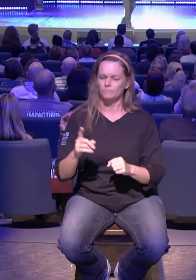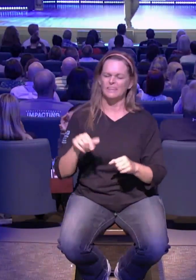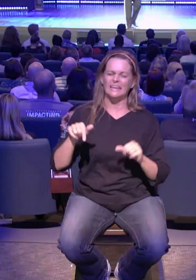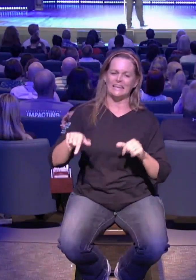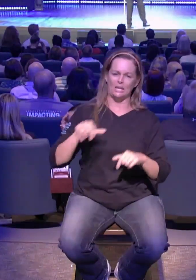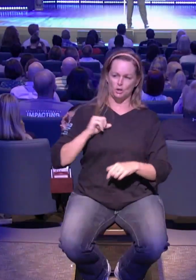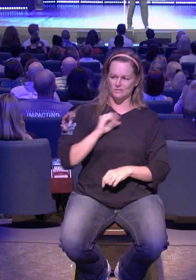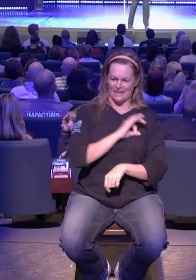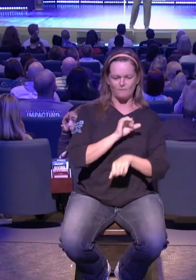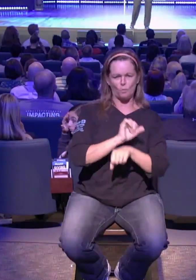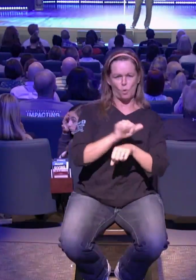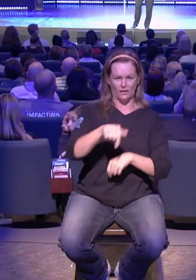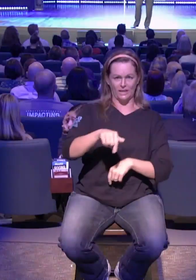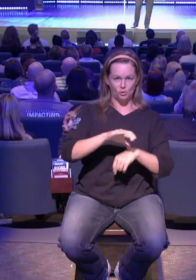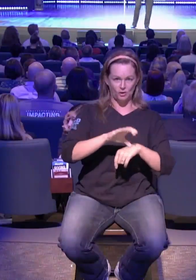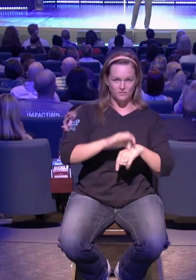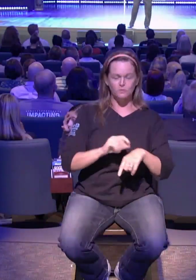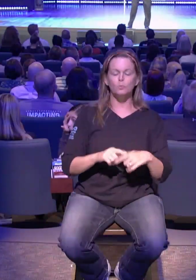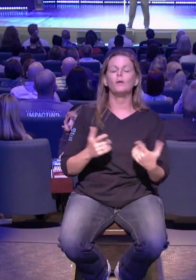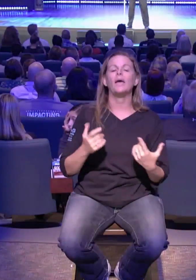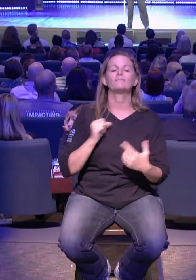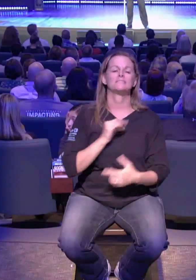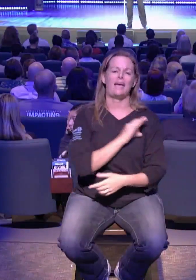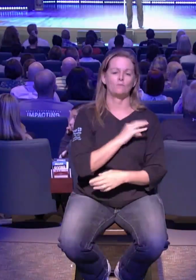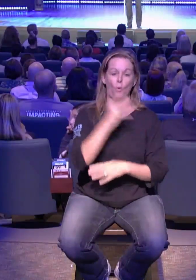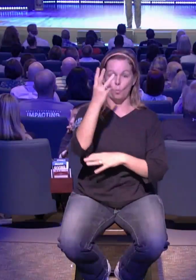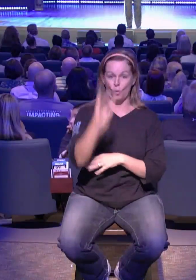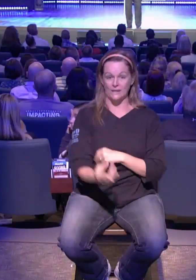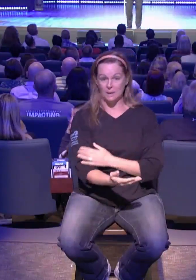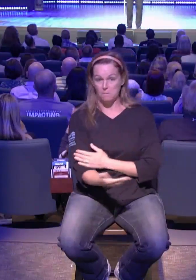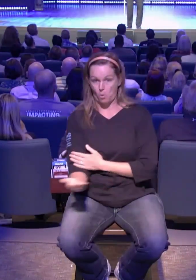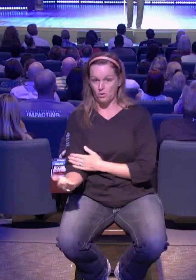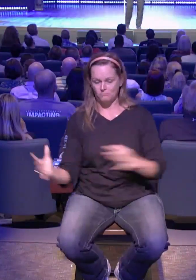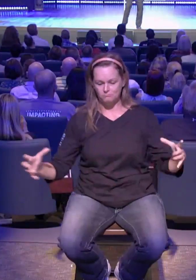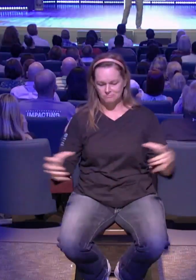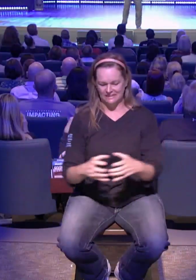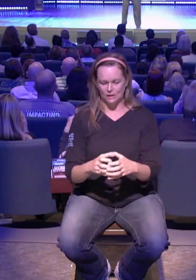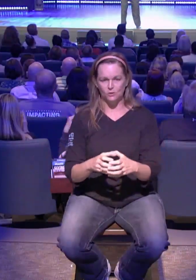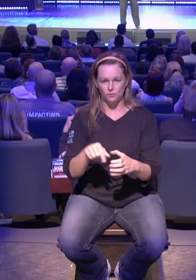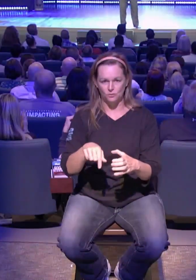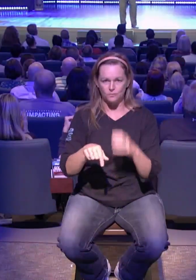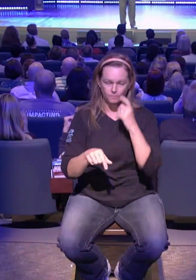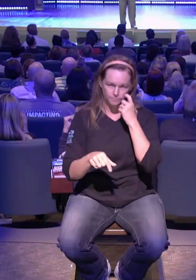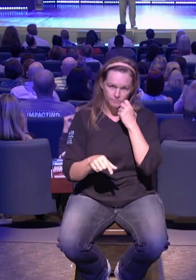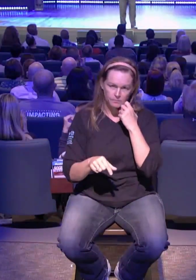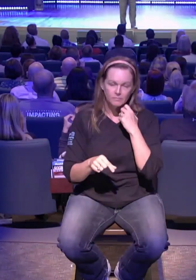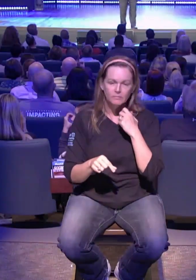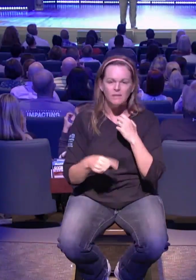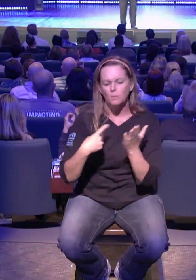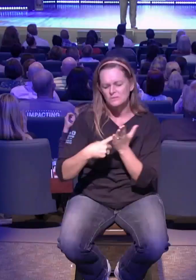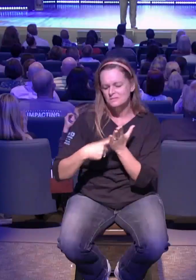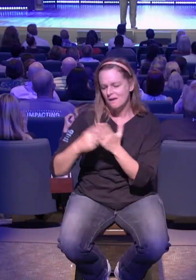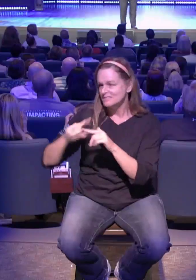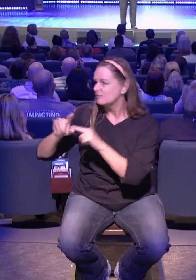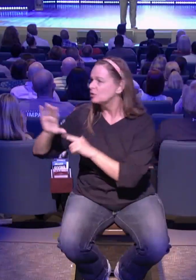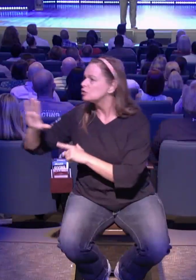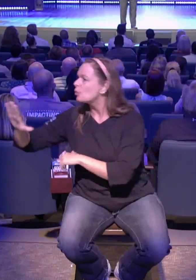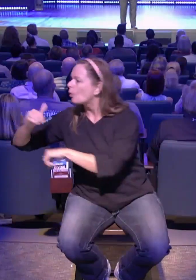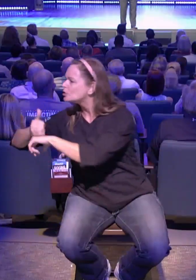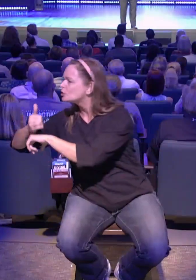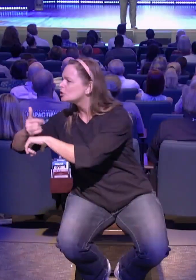and all of our staff comes from all of our campuses. We gather here at the Gardens campus and we review the stories of